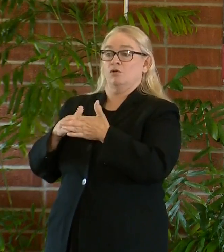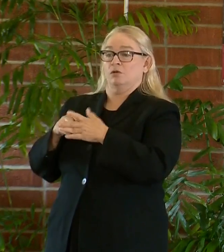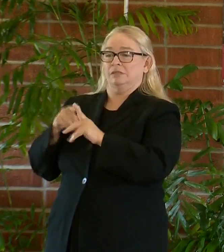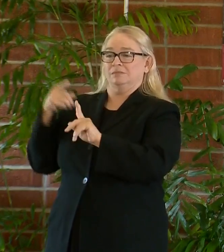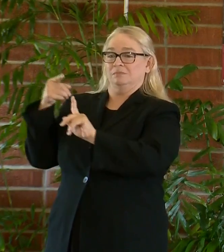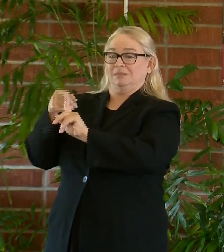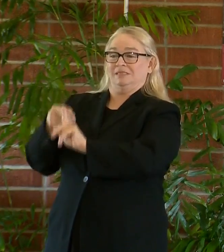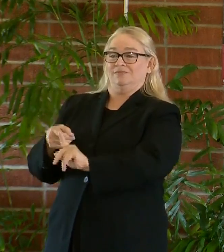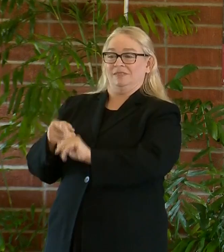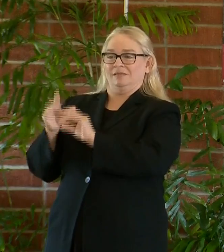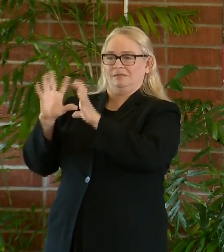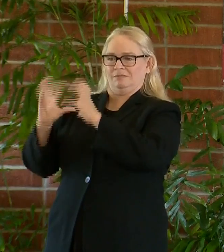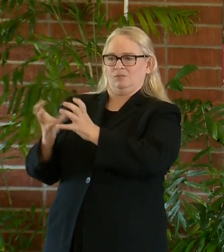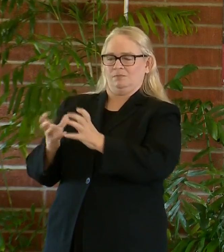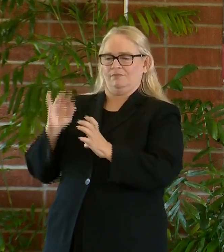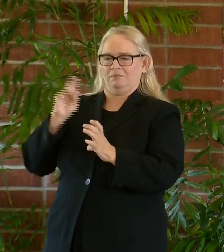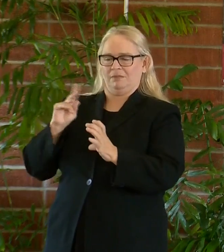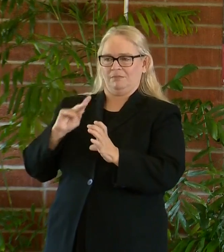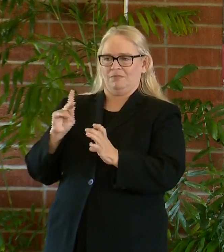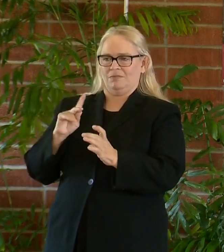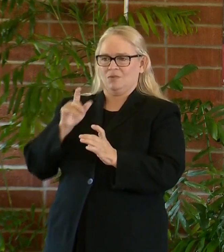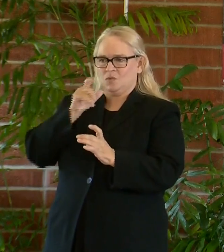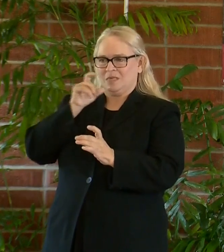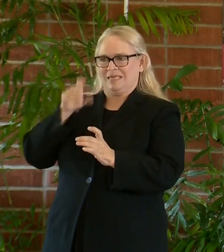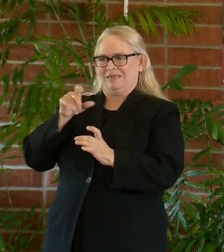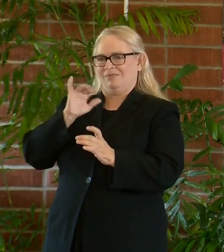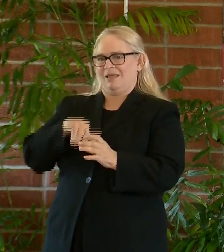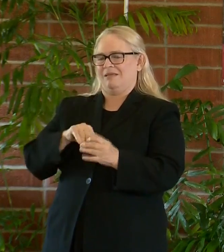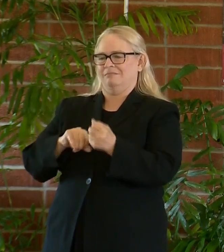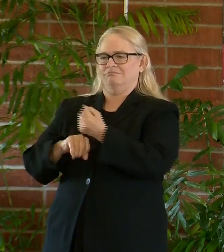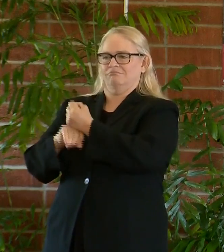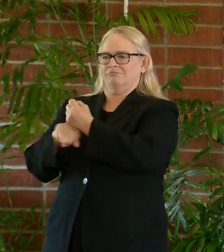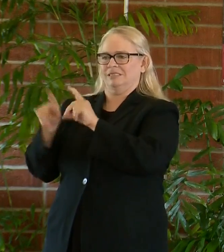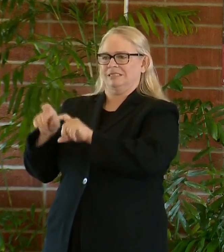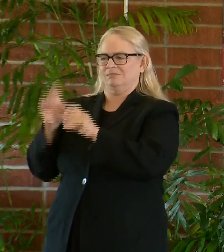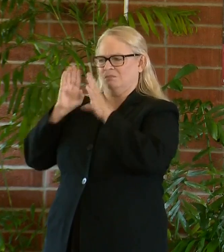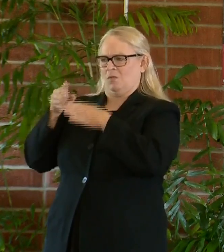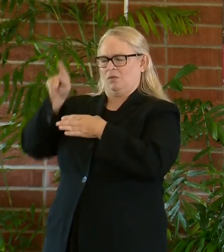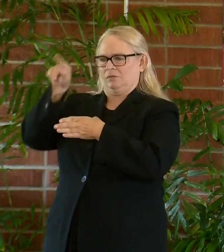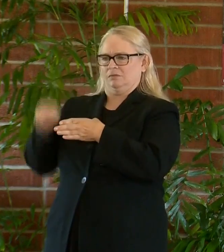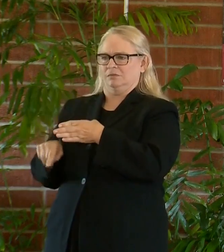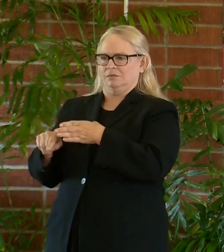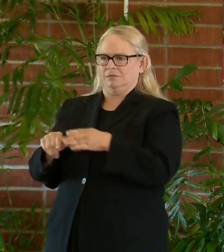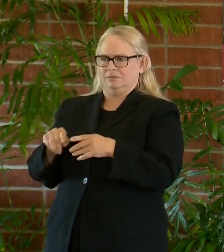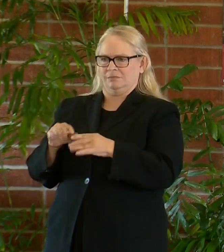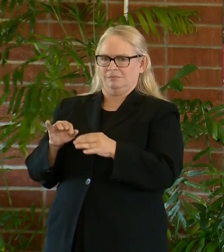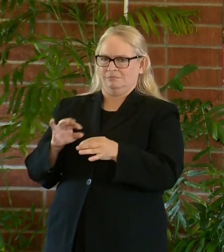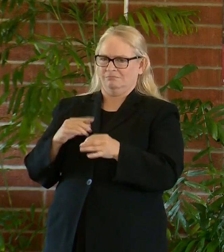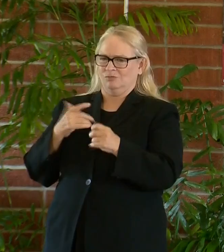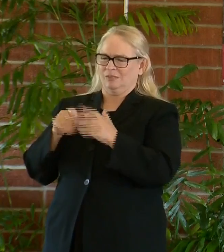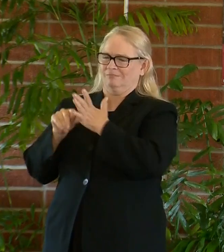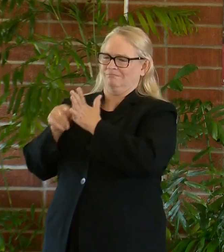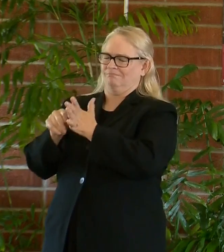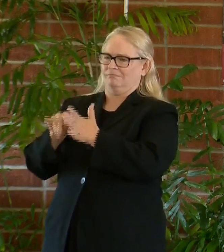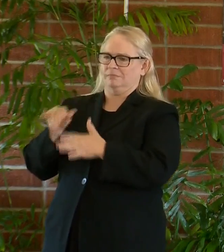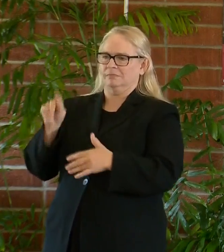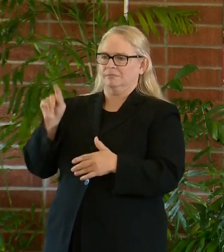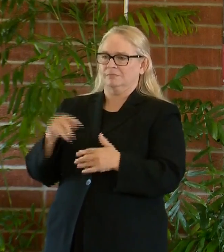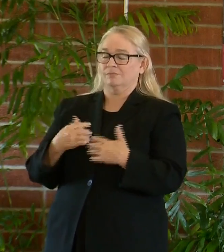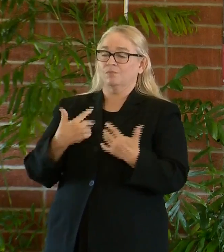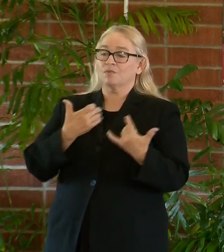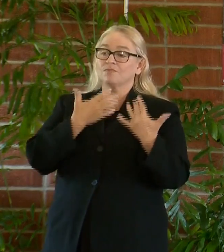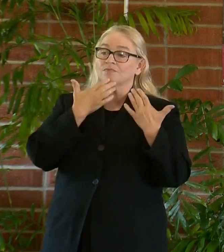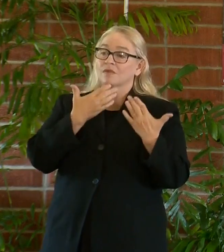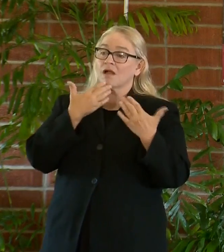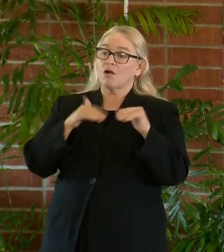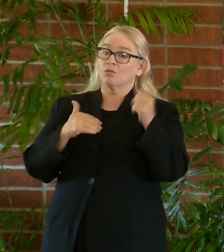regions in this state. So again, I wanted to thank Dr. Chavez. Also want to thank two people that could not